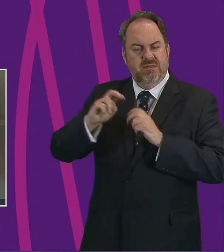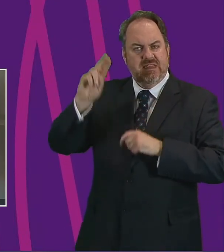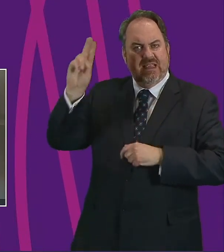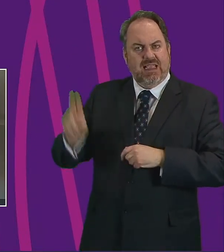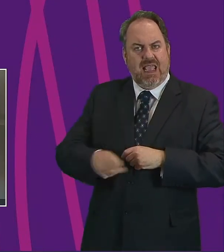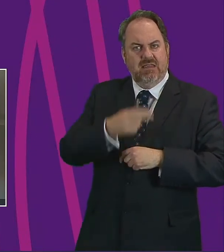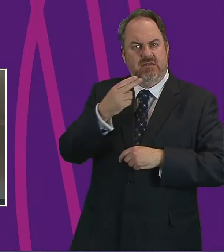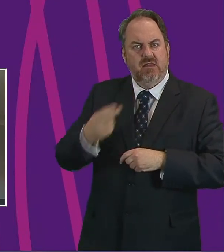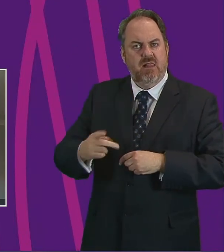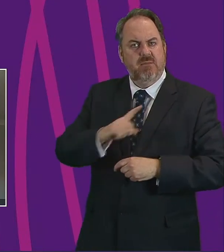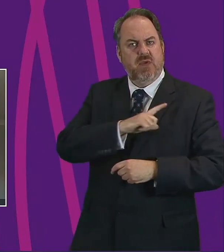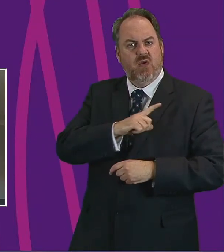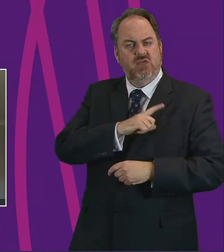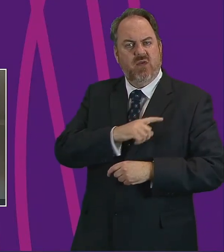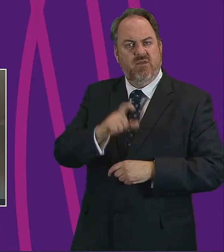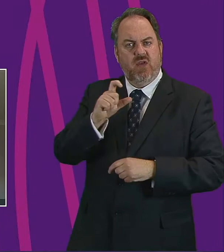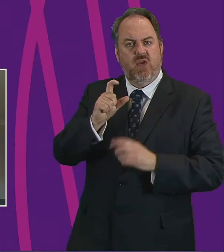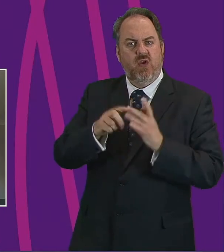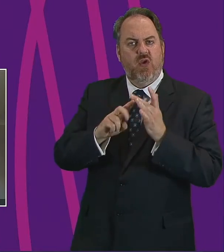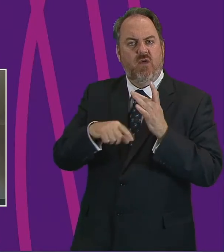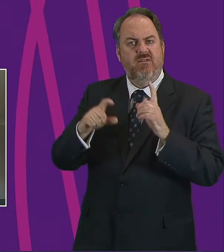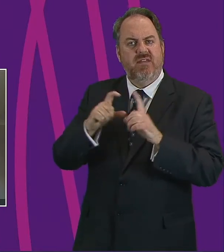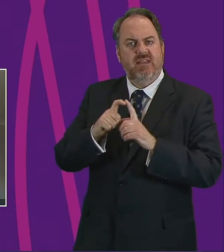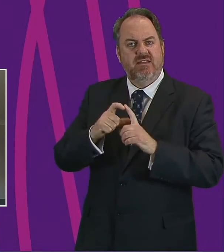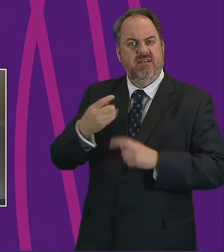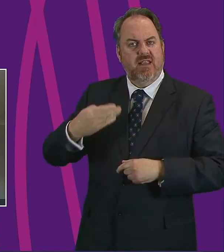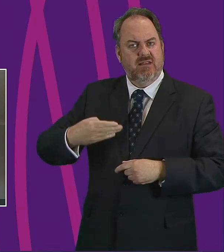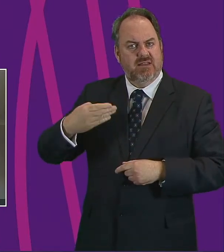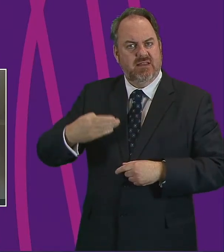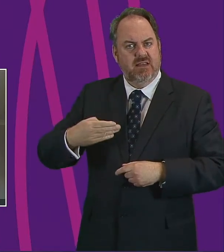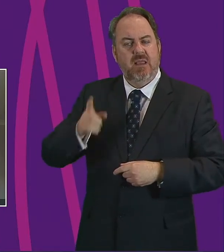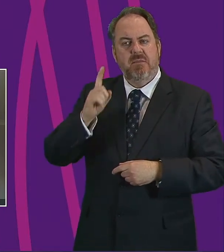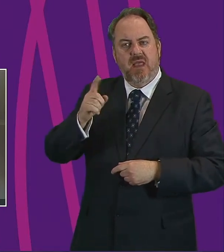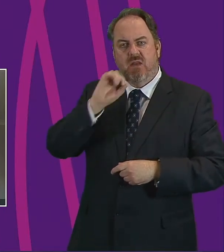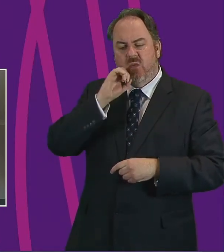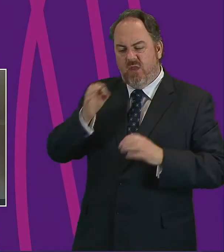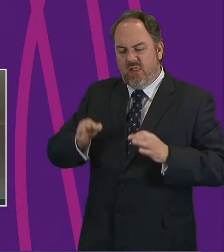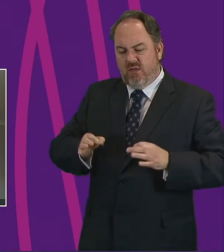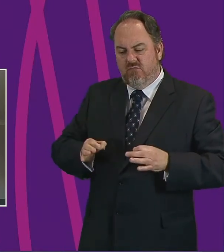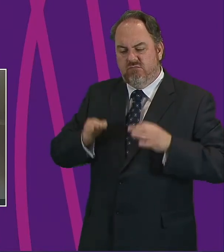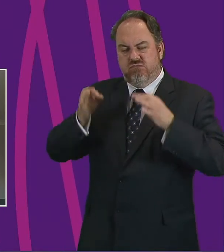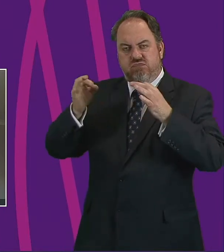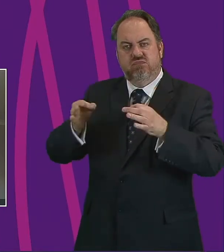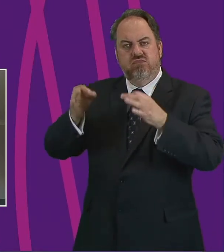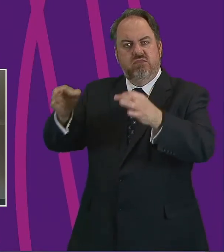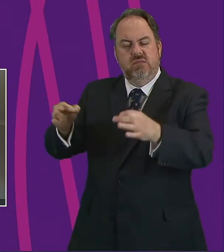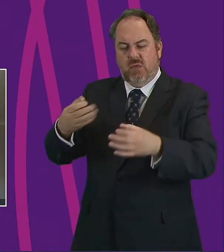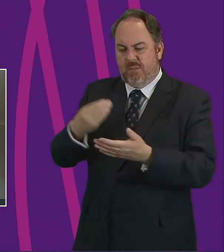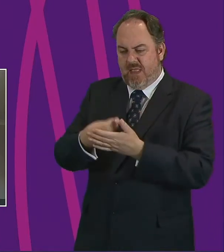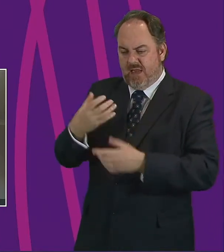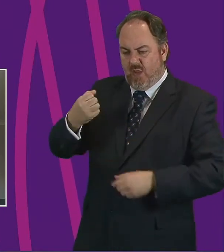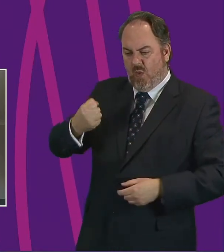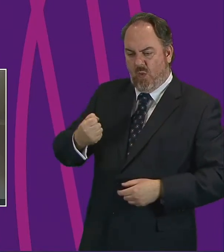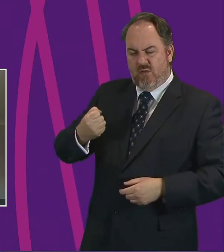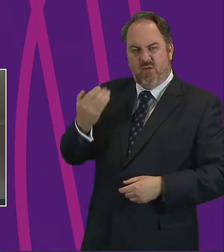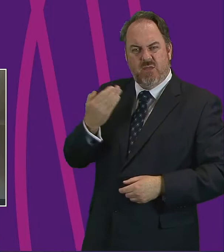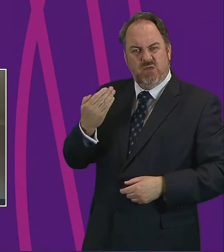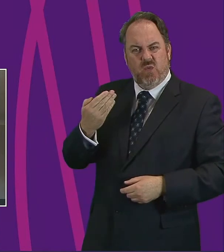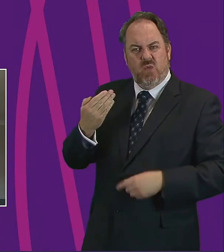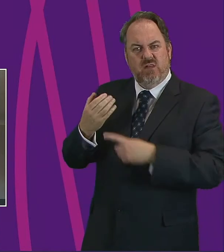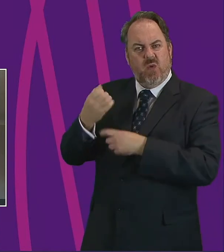some providers are trying to get schools to rebook for next year rather than provide refunds. Can I ask that the Scottish